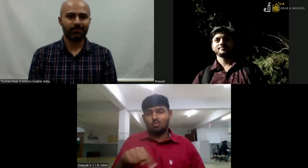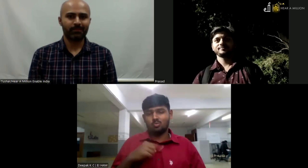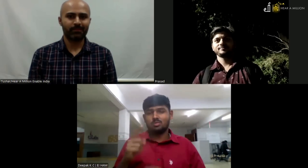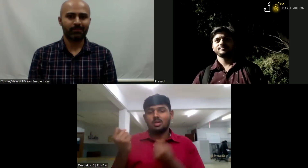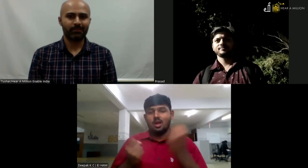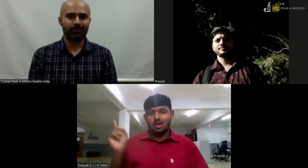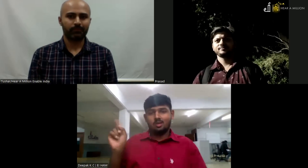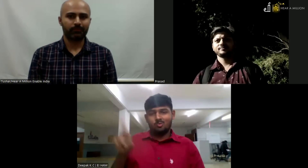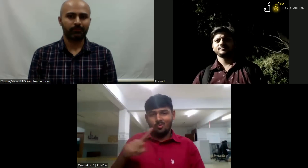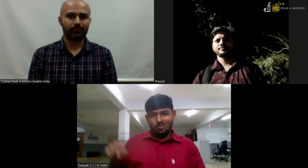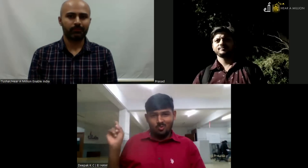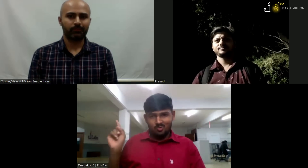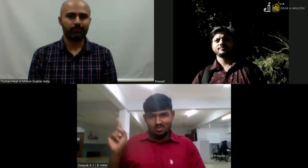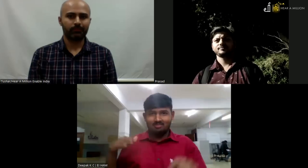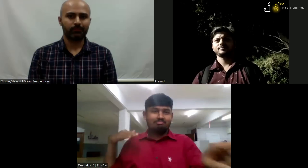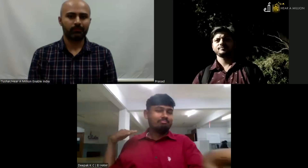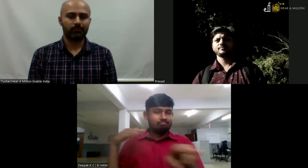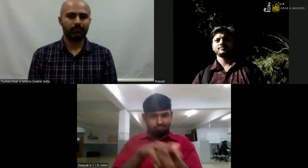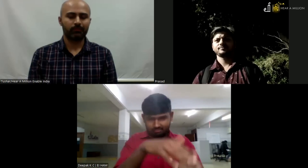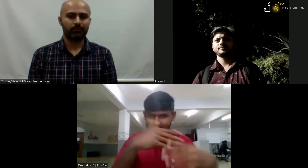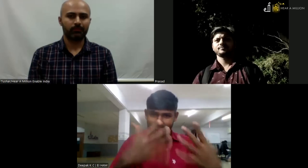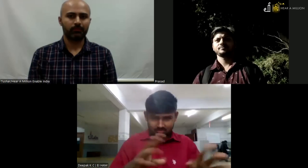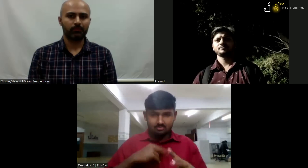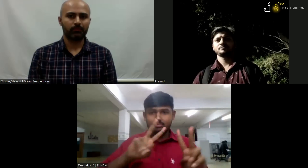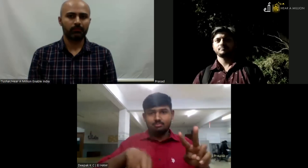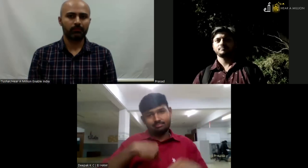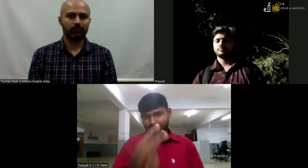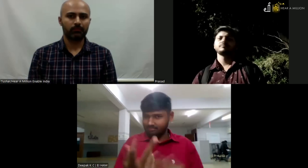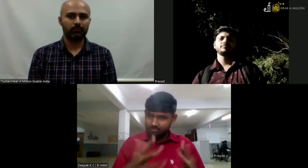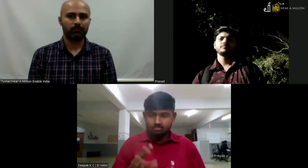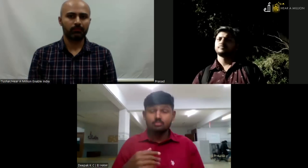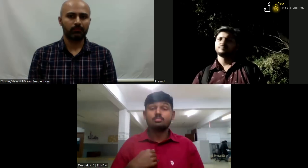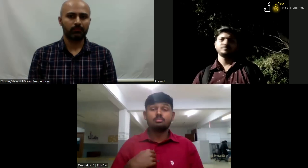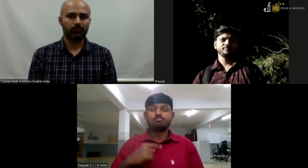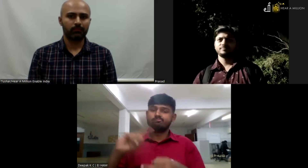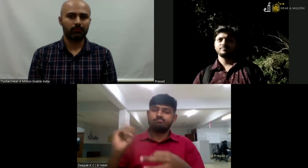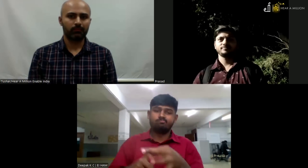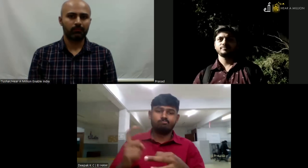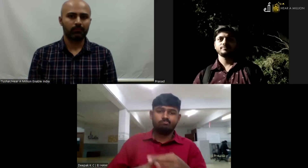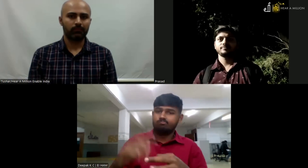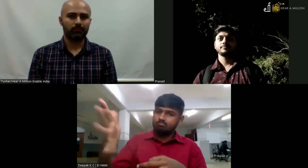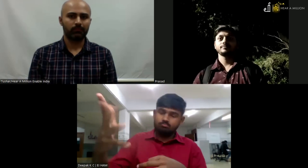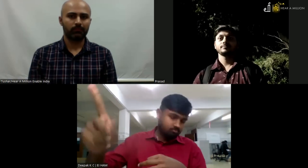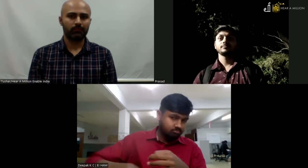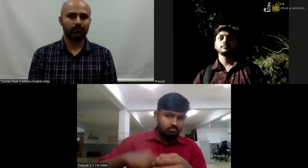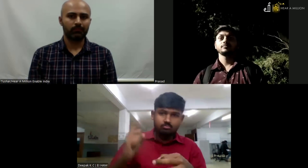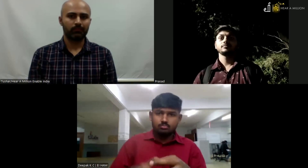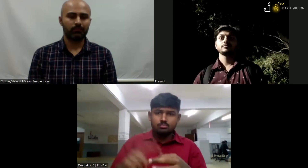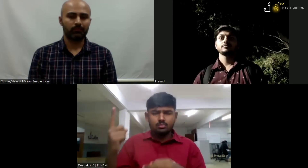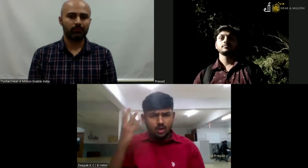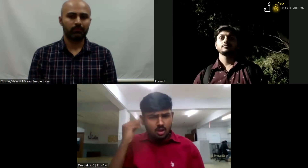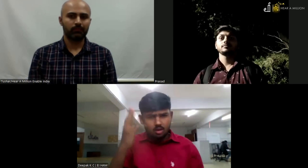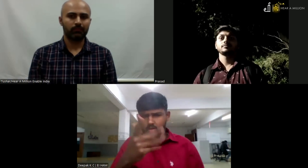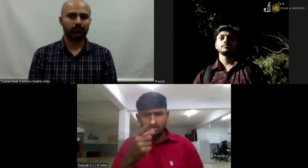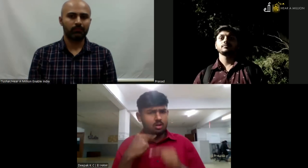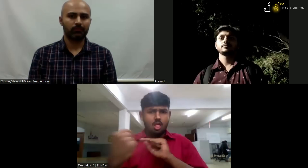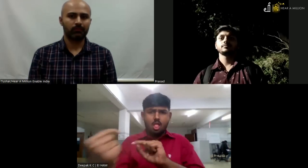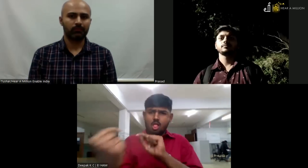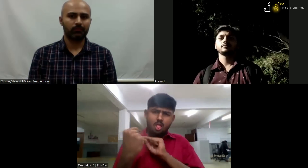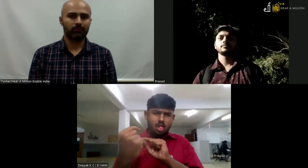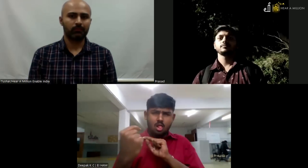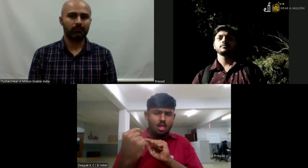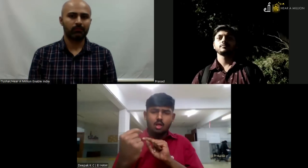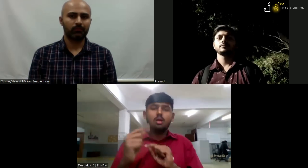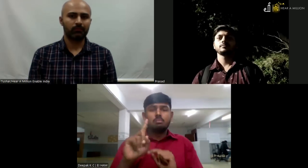But luckily, I already had the license, and it was not my mistake. It was the other car's mistake. It banged into me, and the people fell. So there were a lot